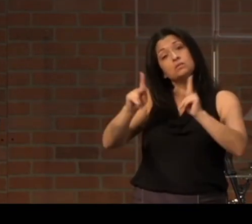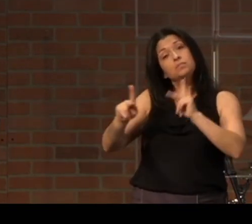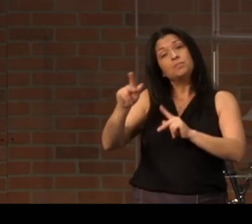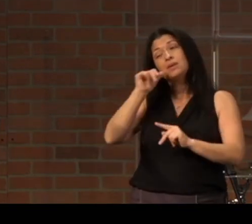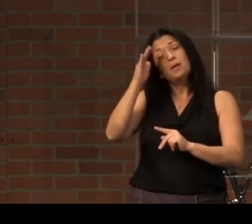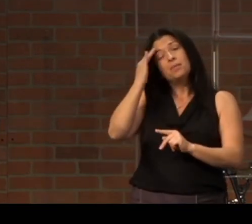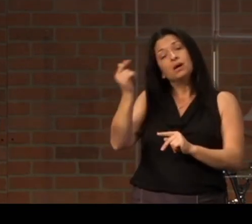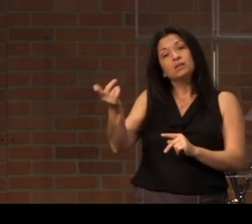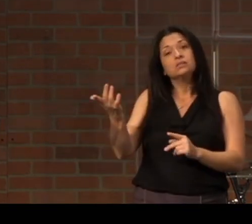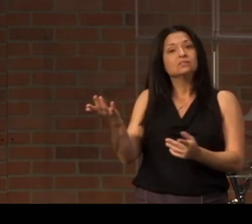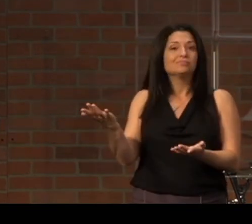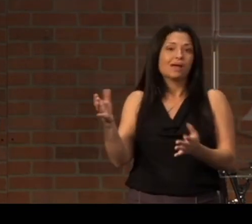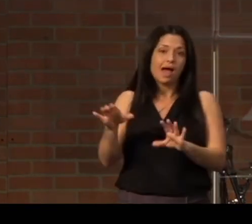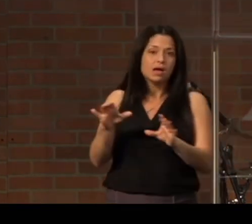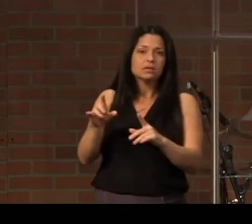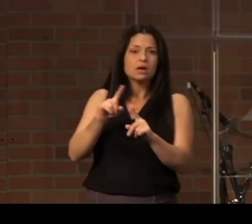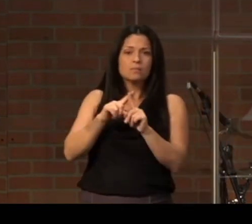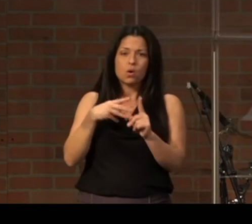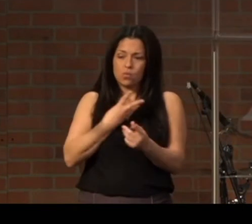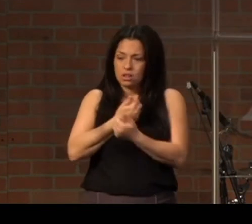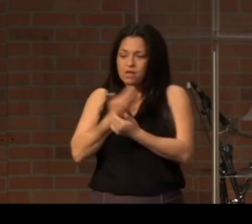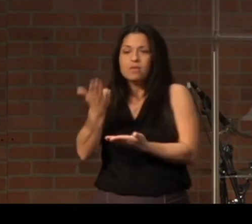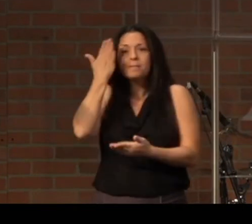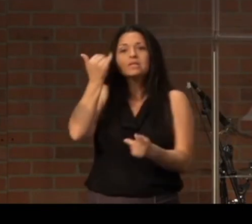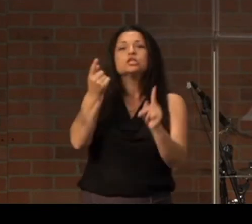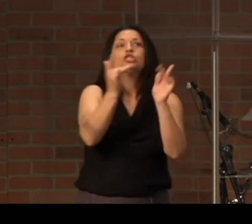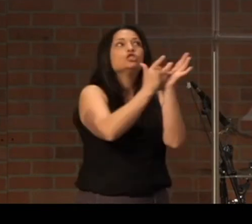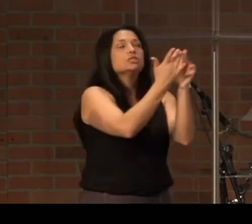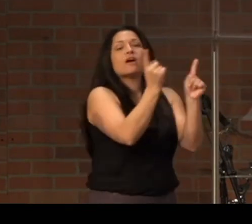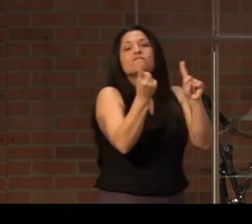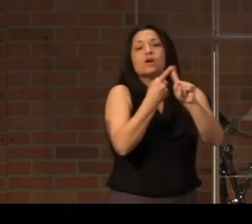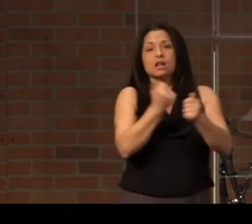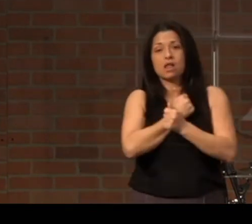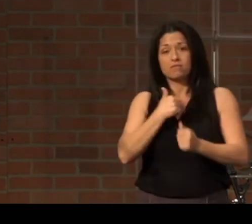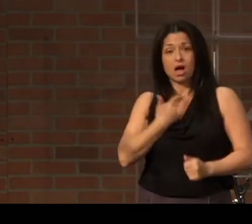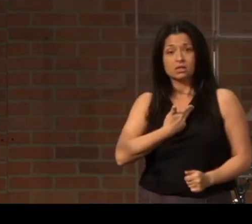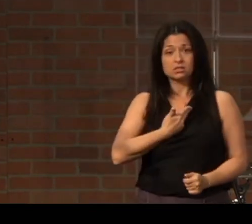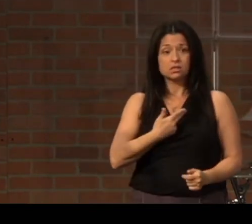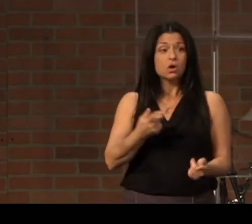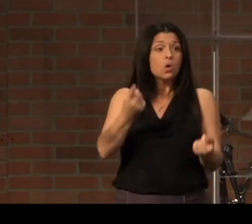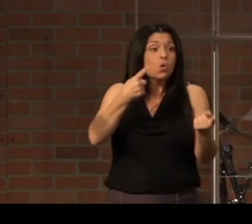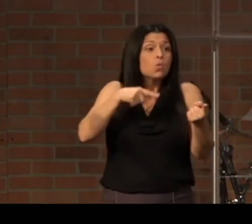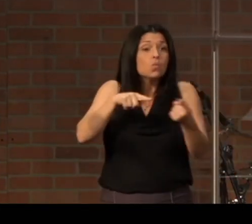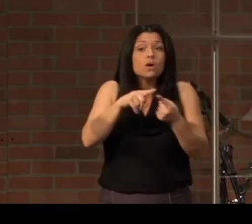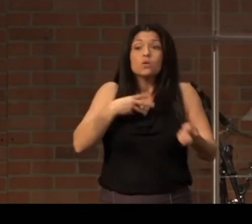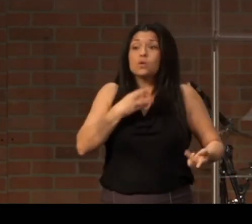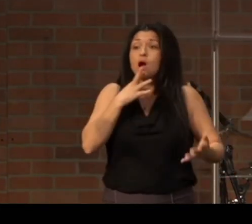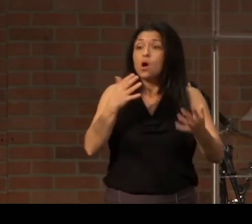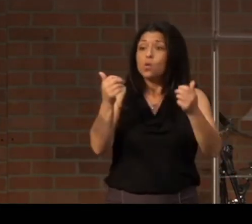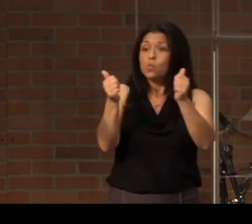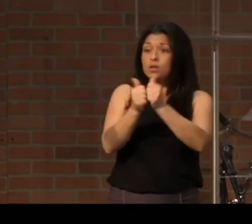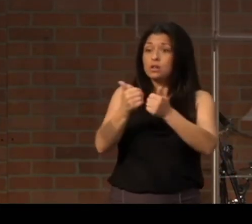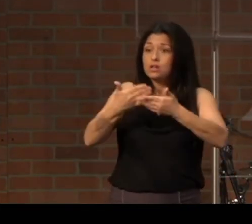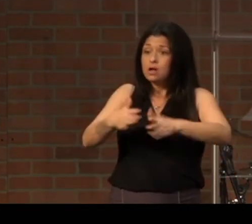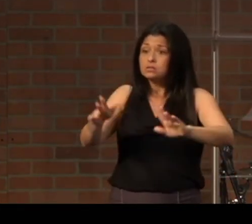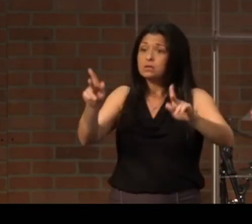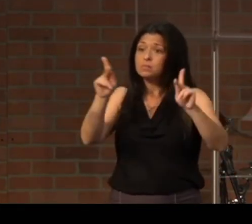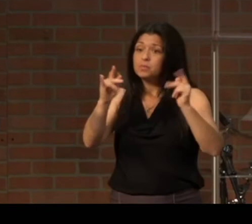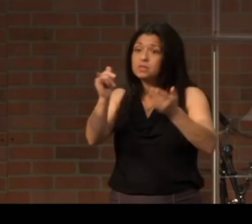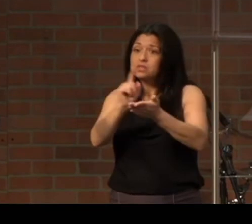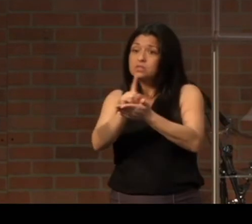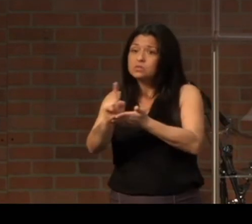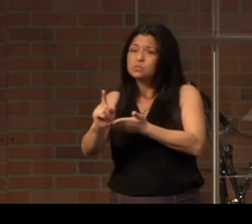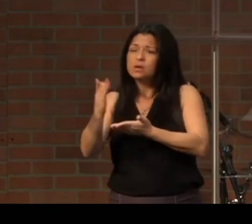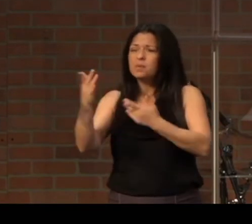because Jesus first loved us. Listen, when you're with lost people this week and they have views that differ from you, maybe